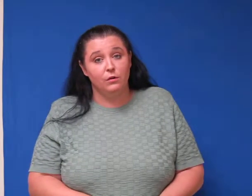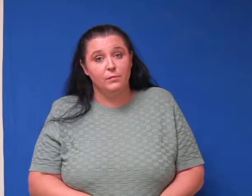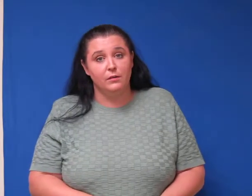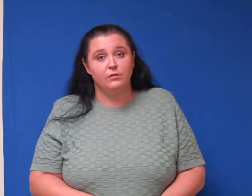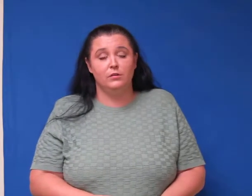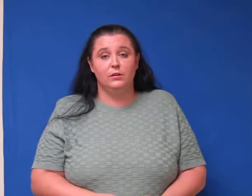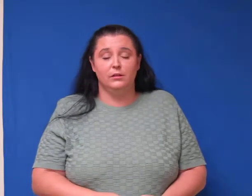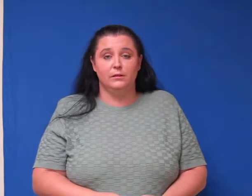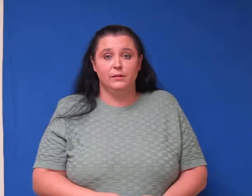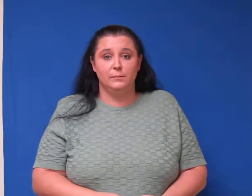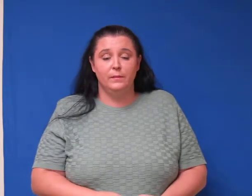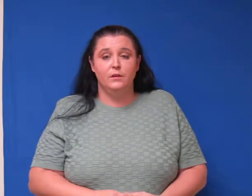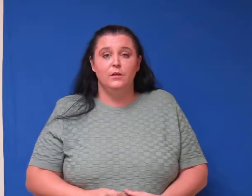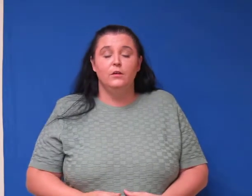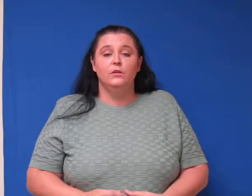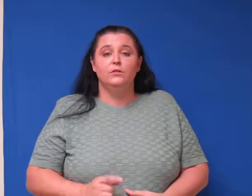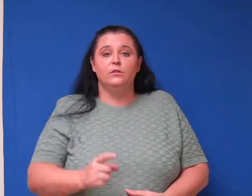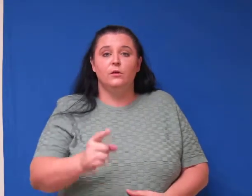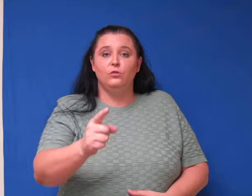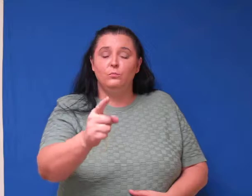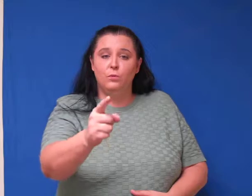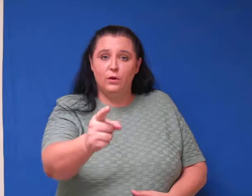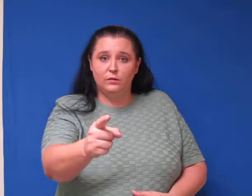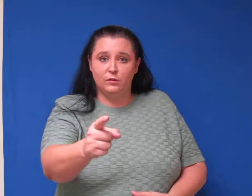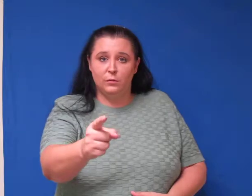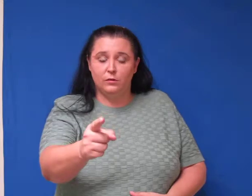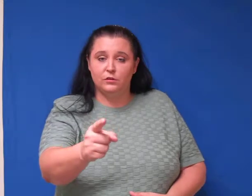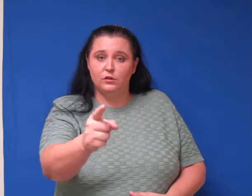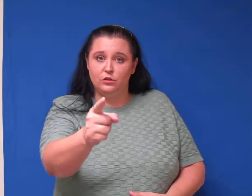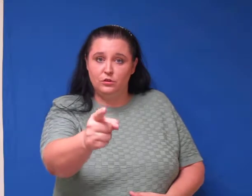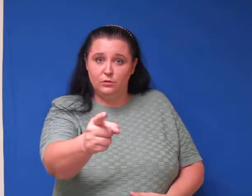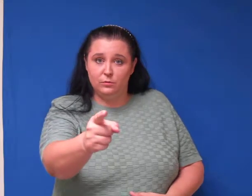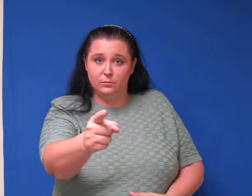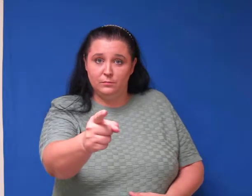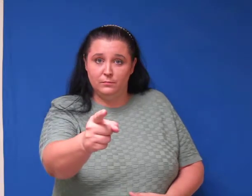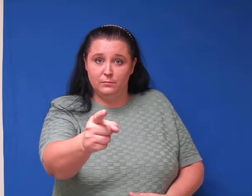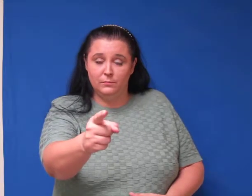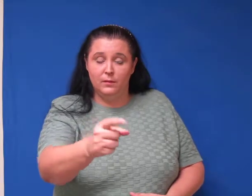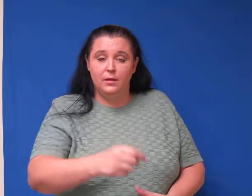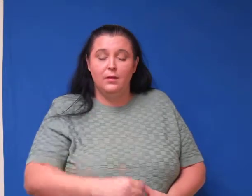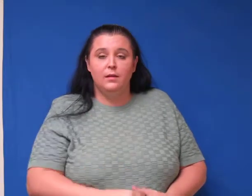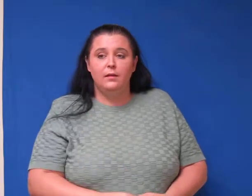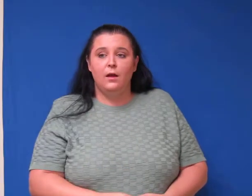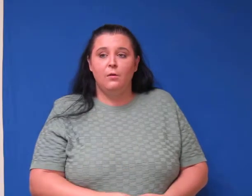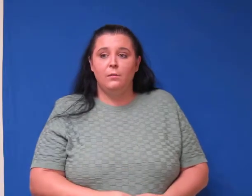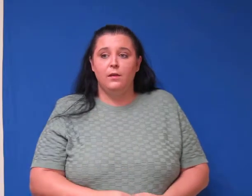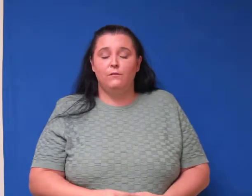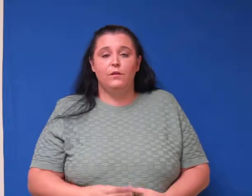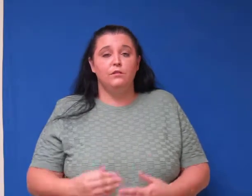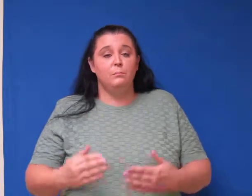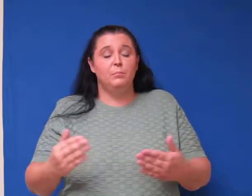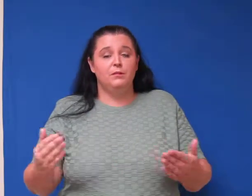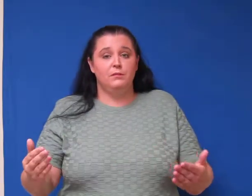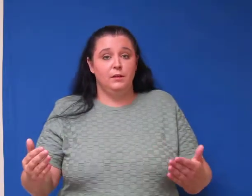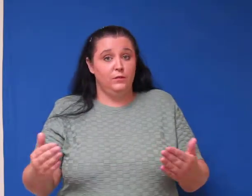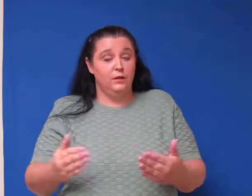be understood clearly. So you point to the person, you. Now, if it